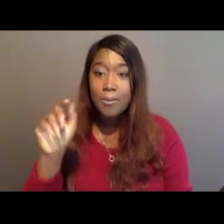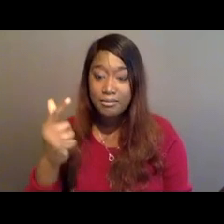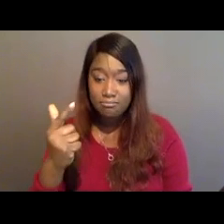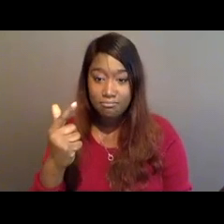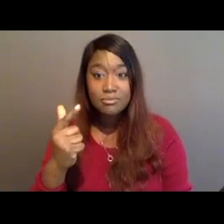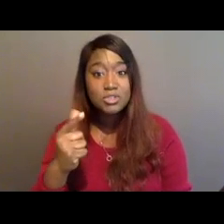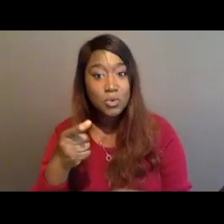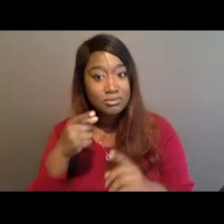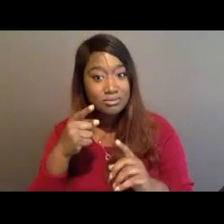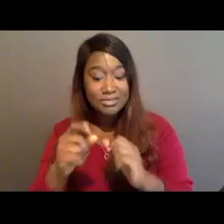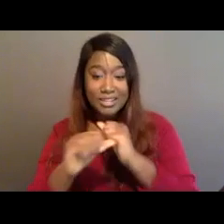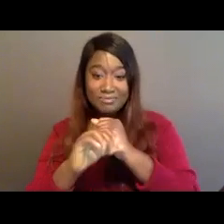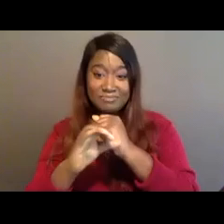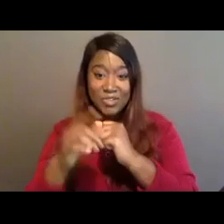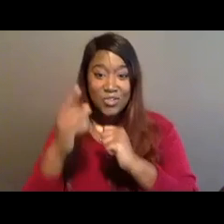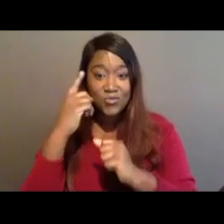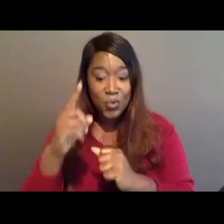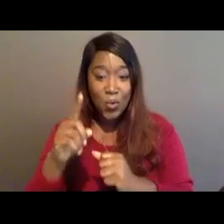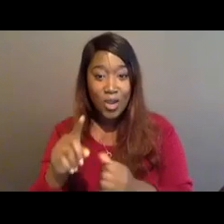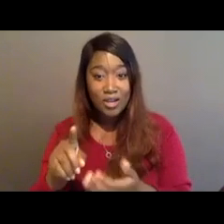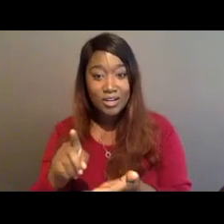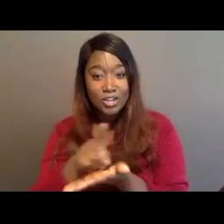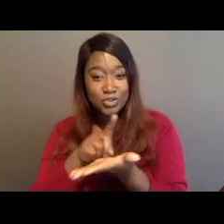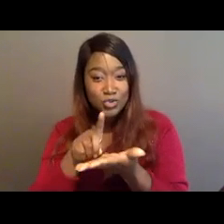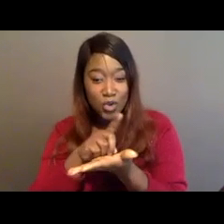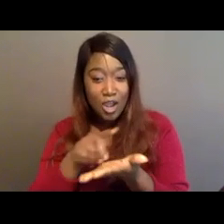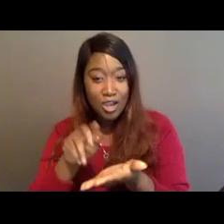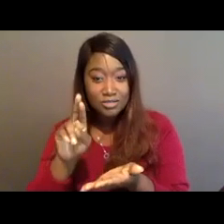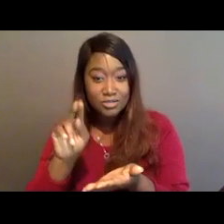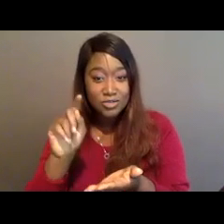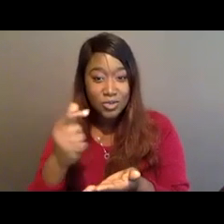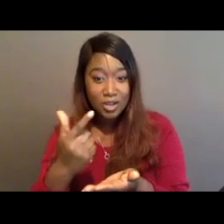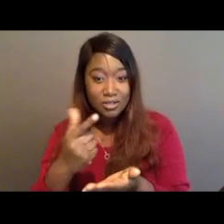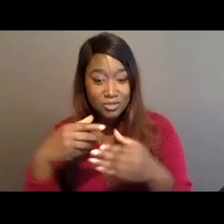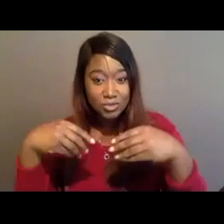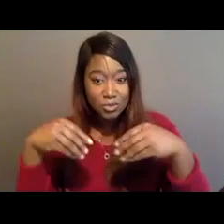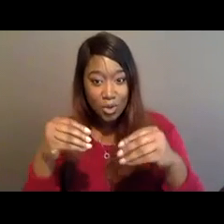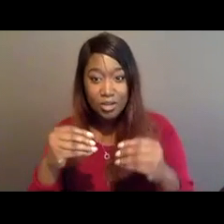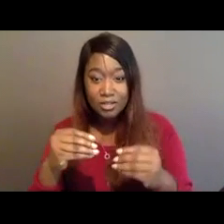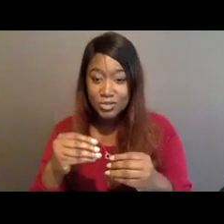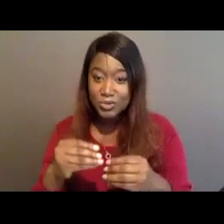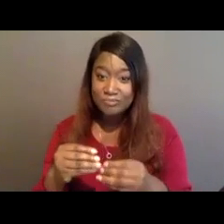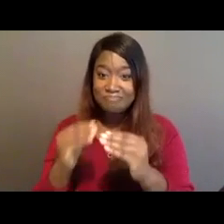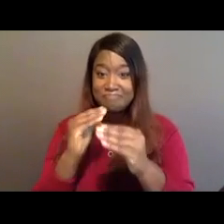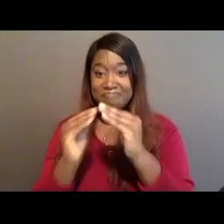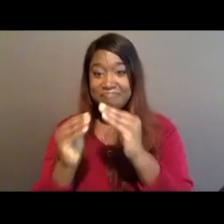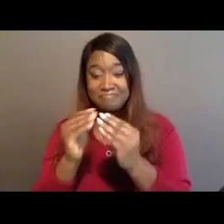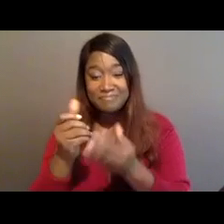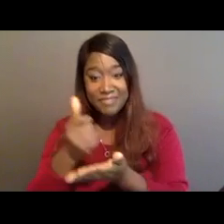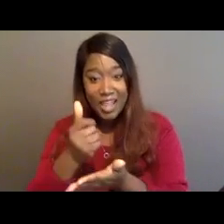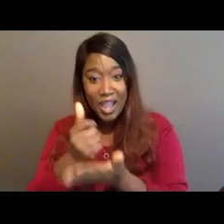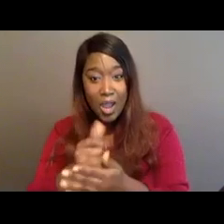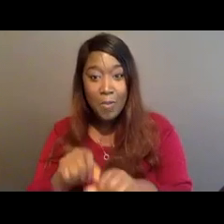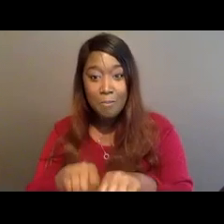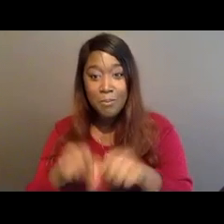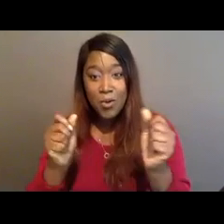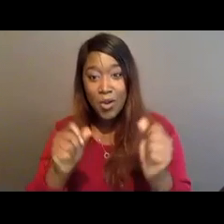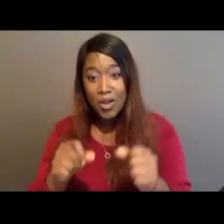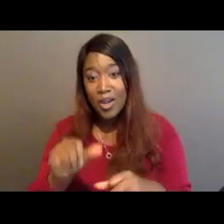for mending of broken arms, leg remedies and medicines of all kinds, right?